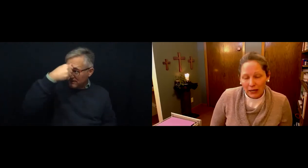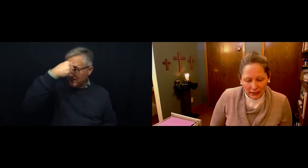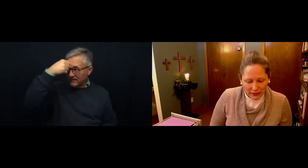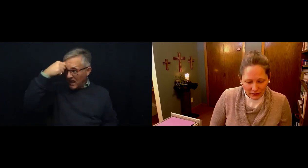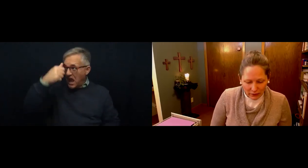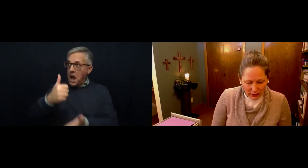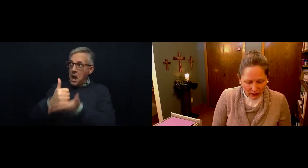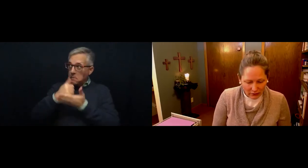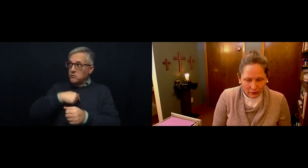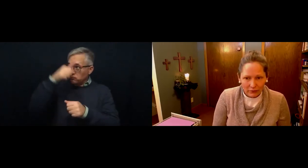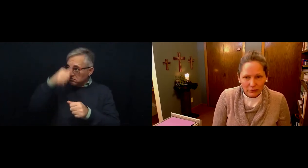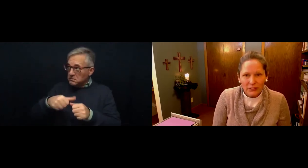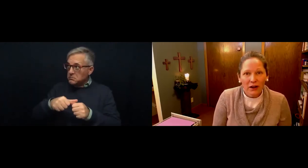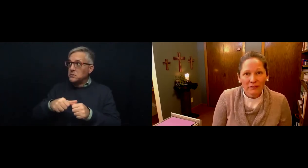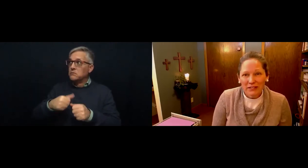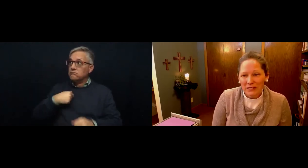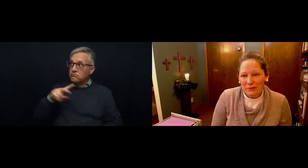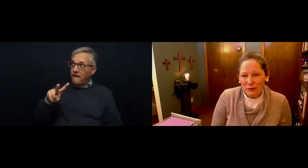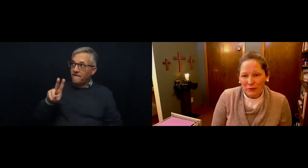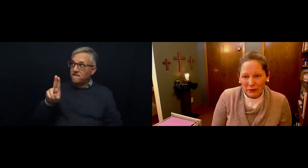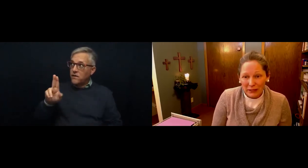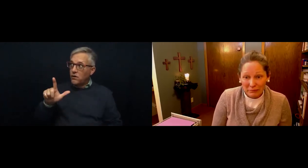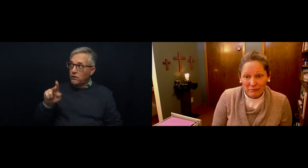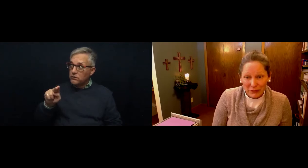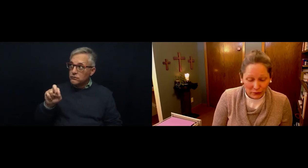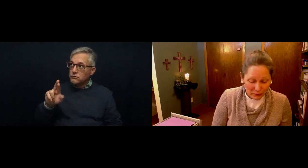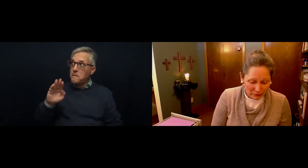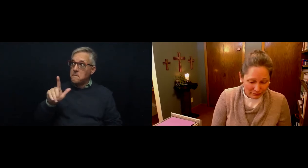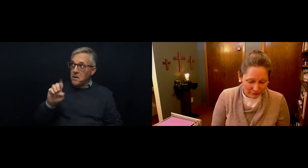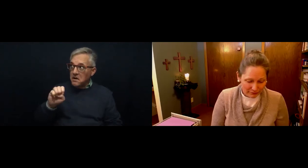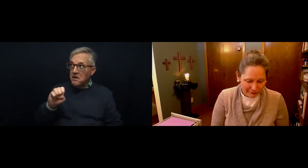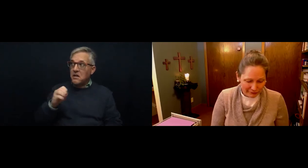our bodies are weak, which often is what we do.